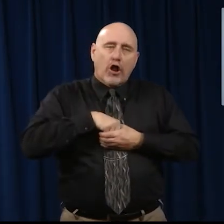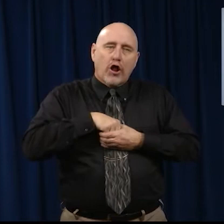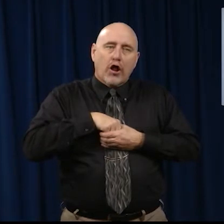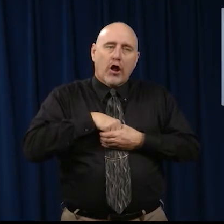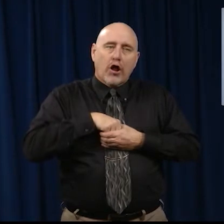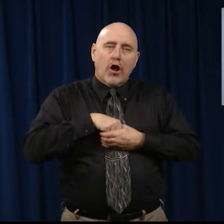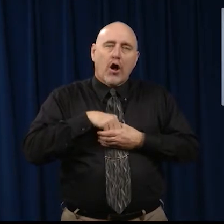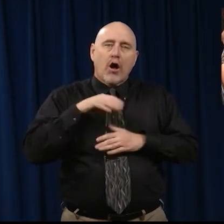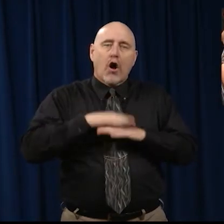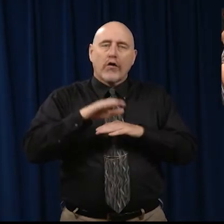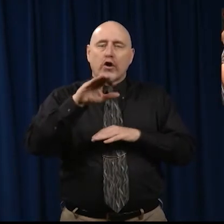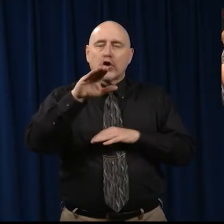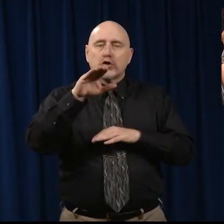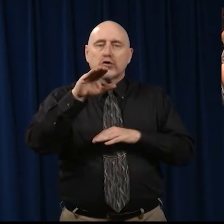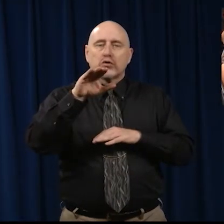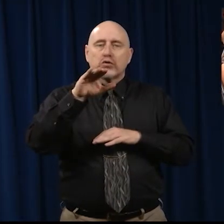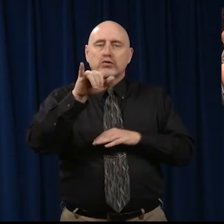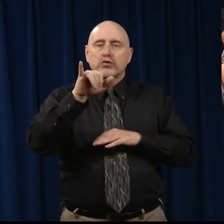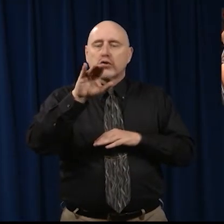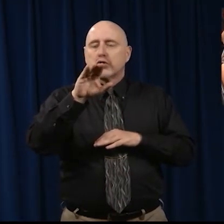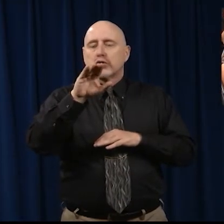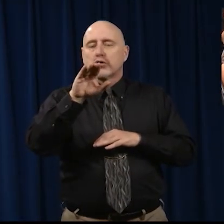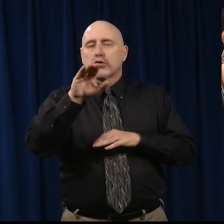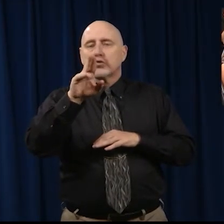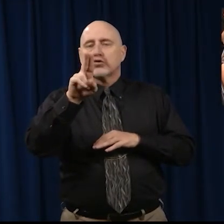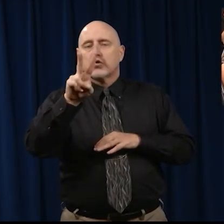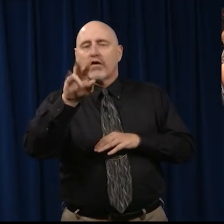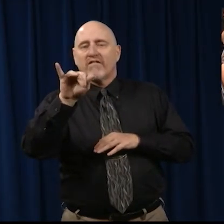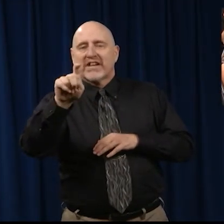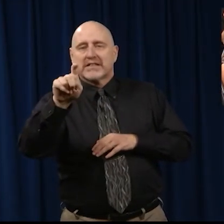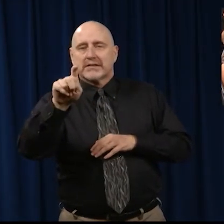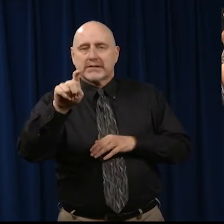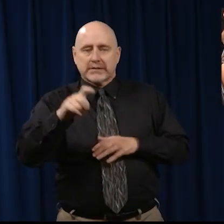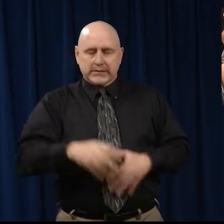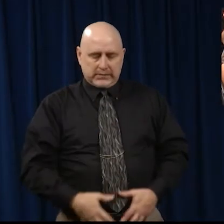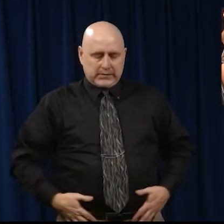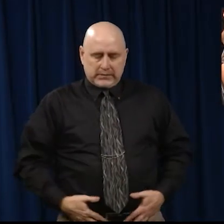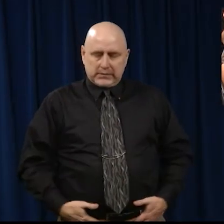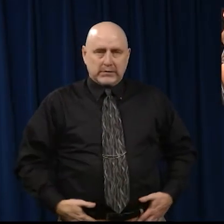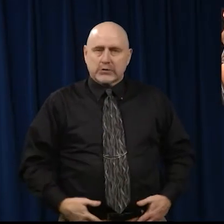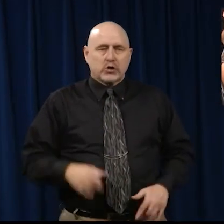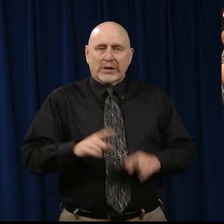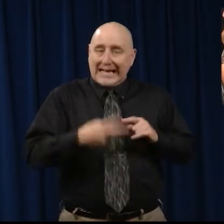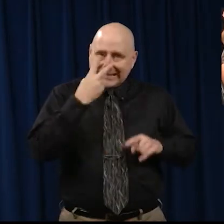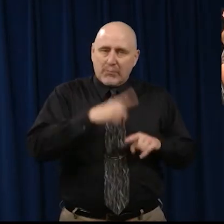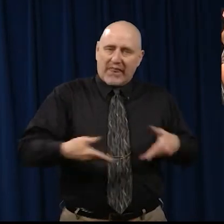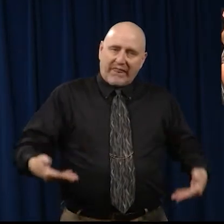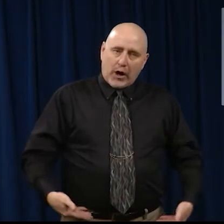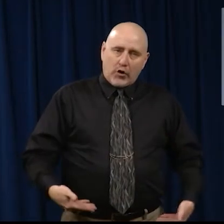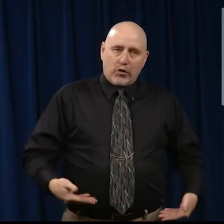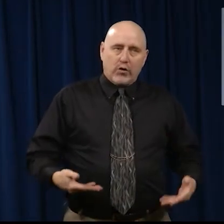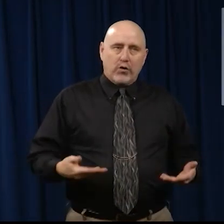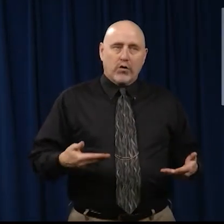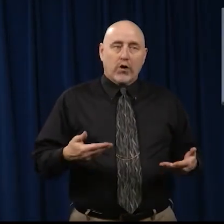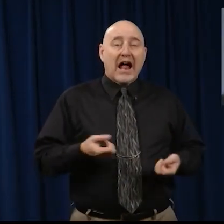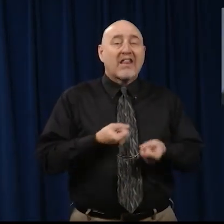internal. They're on your cervix. Now, you don't ever see them on your cervix, but they are there, and they